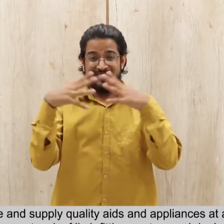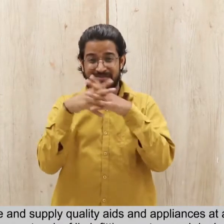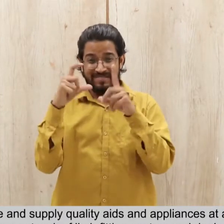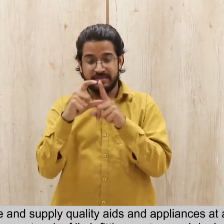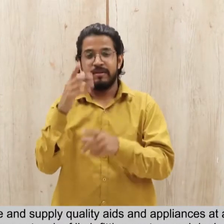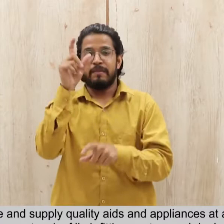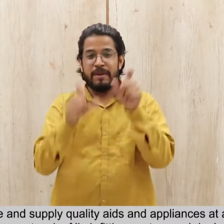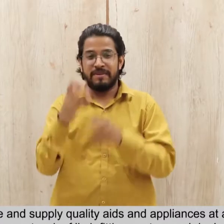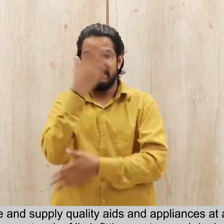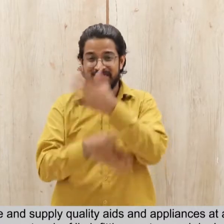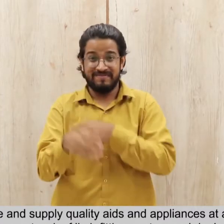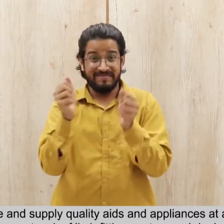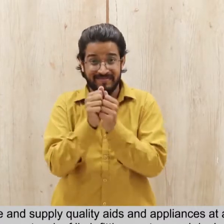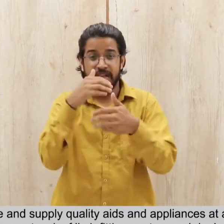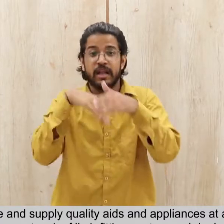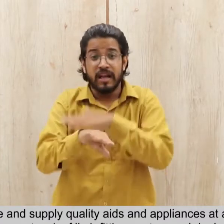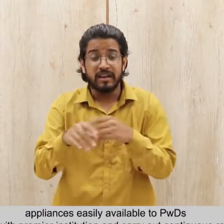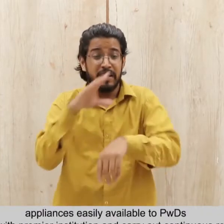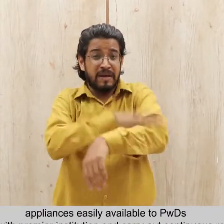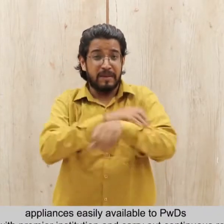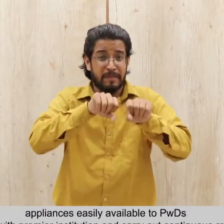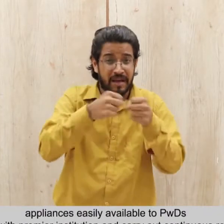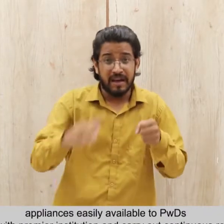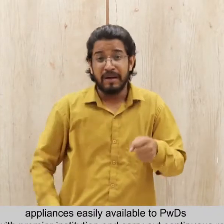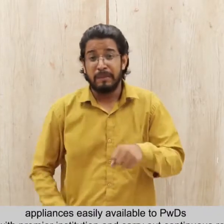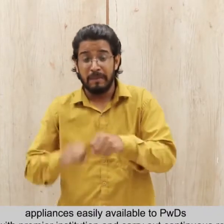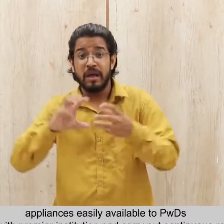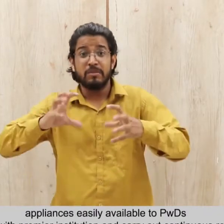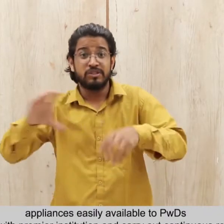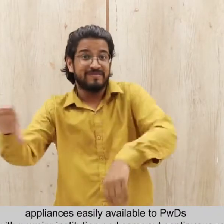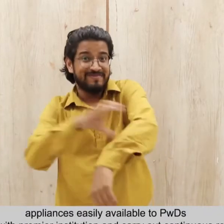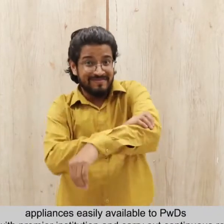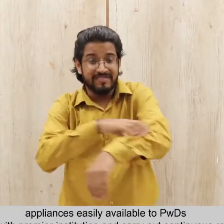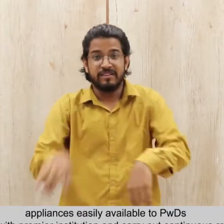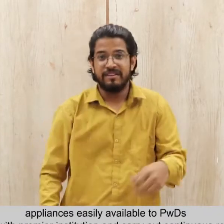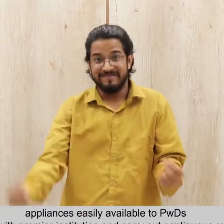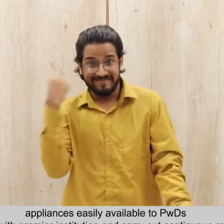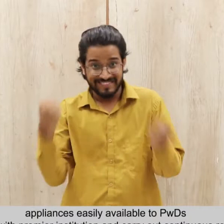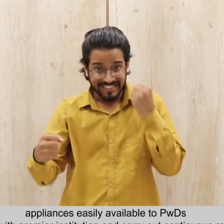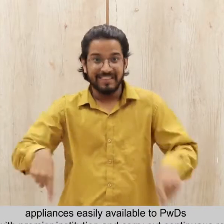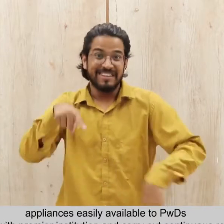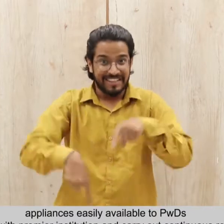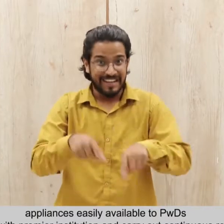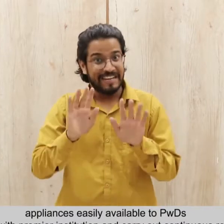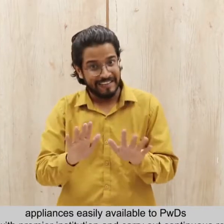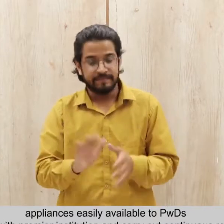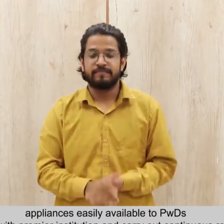centers and dealers for making aids and appliances easily available to PWDs, to establish collaboration with